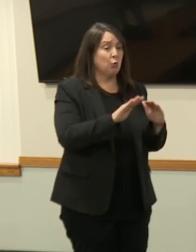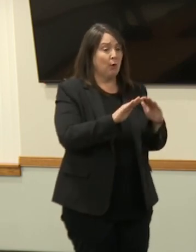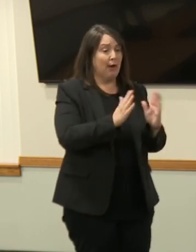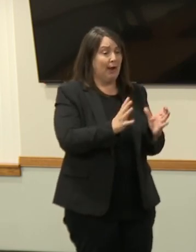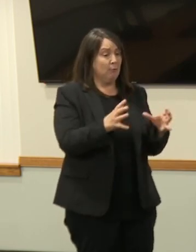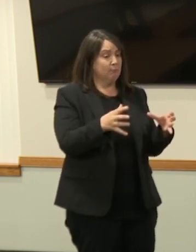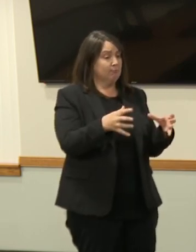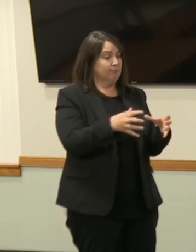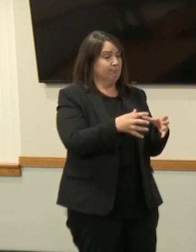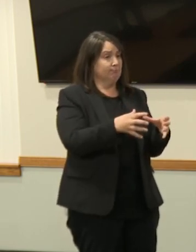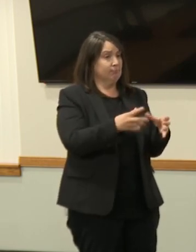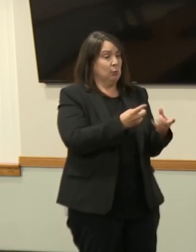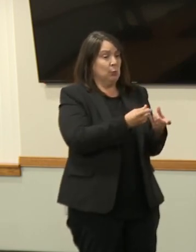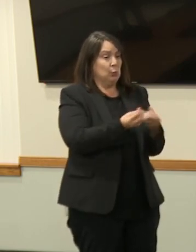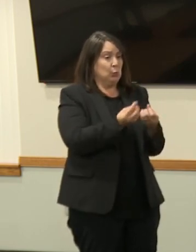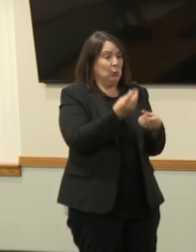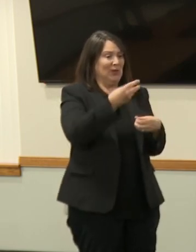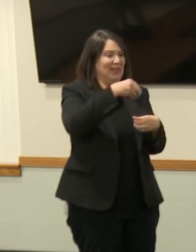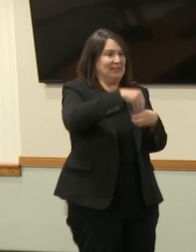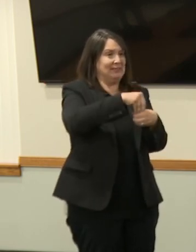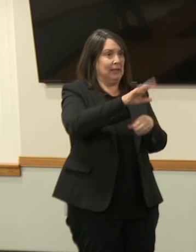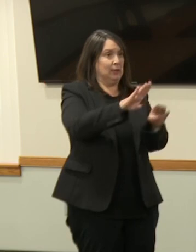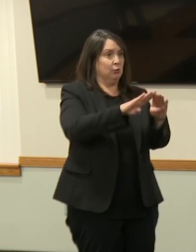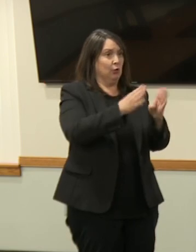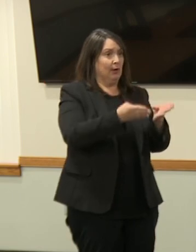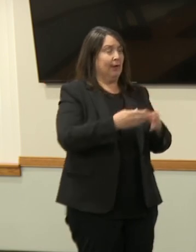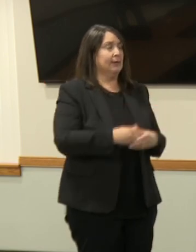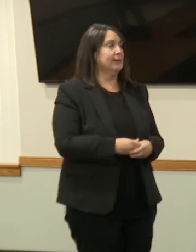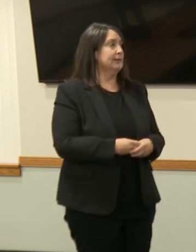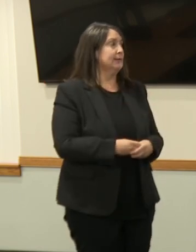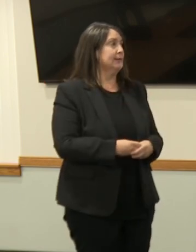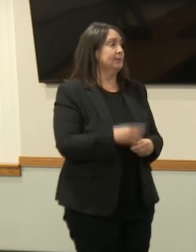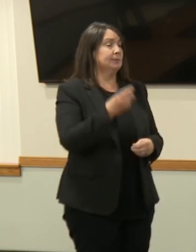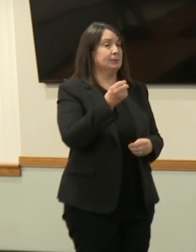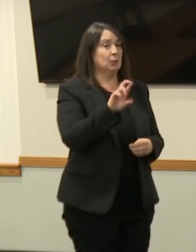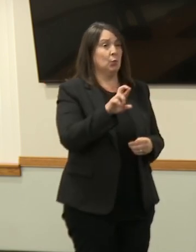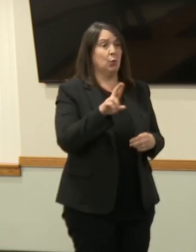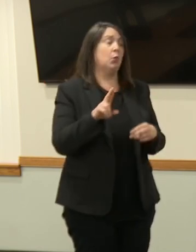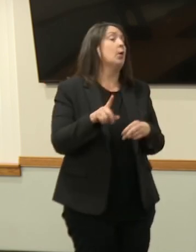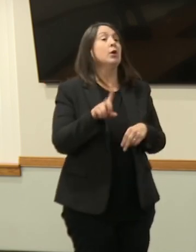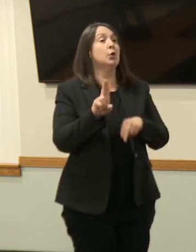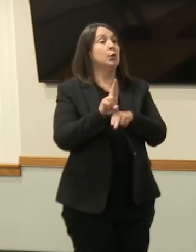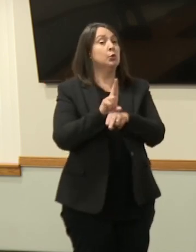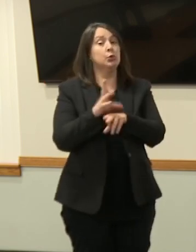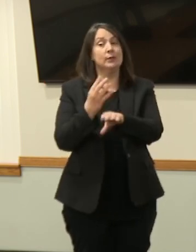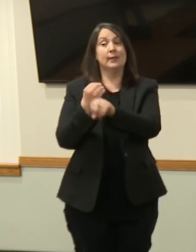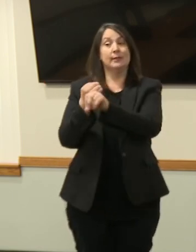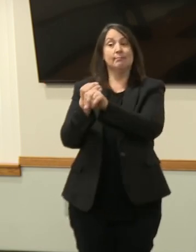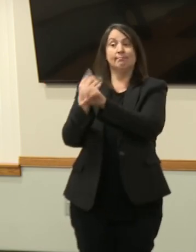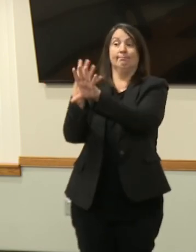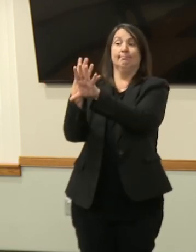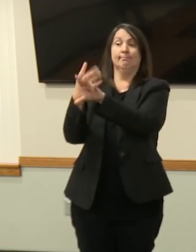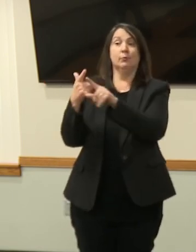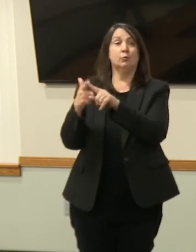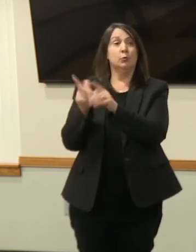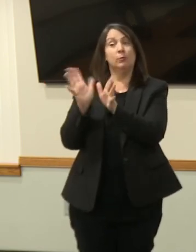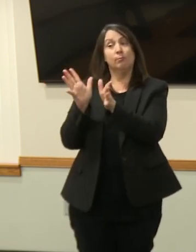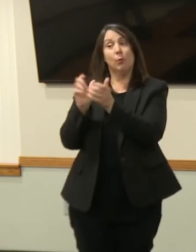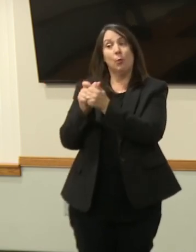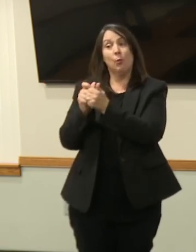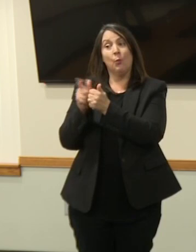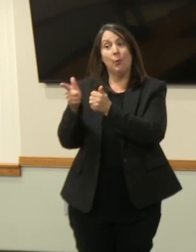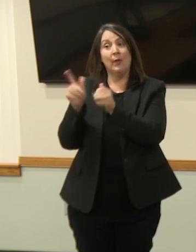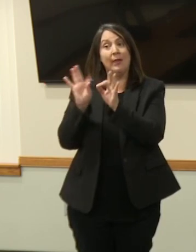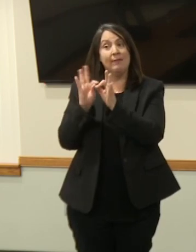doing a different activity within just your household, utilizing virtual platforms to connect with family members and friends that don't reside